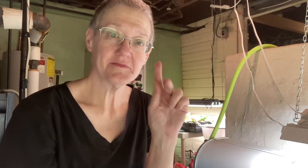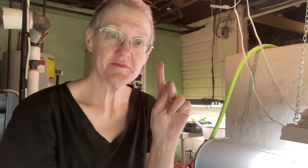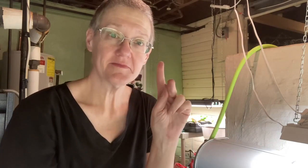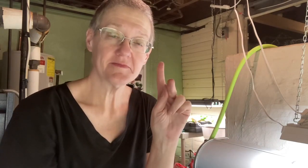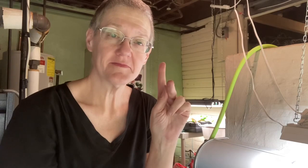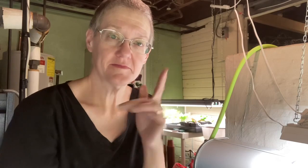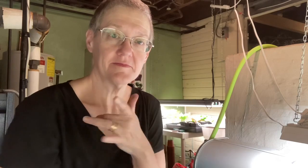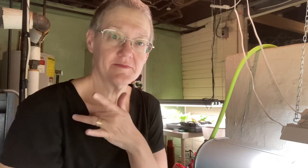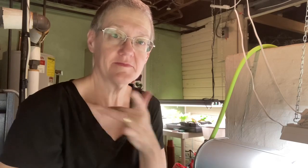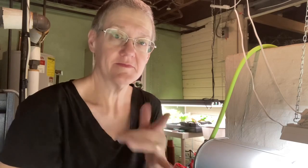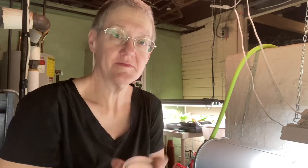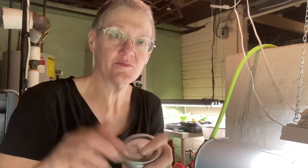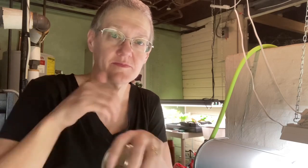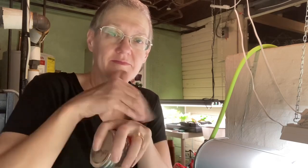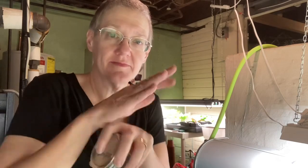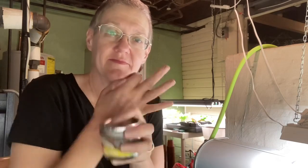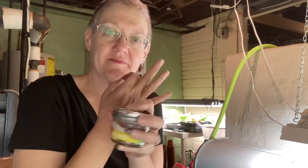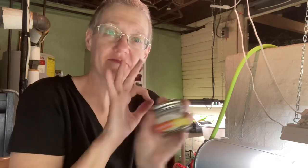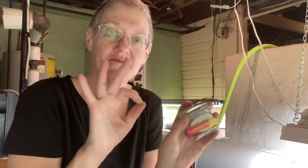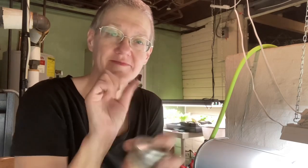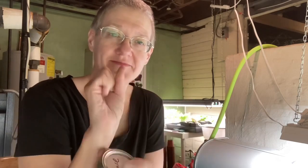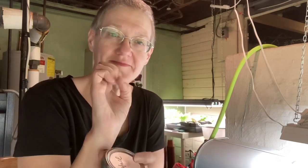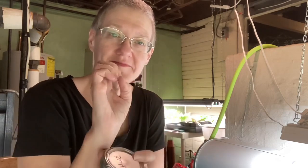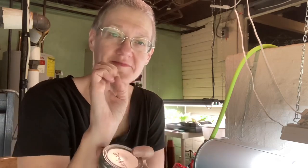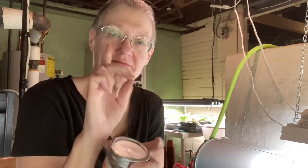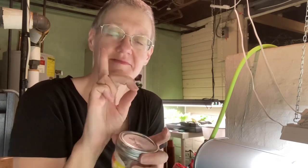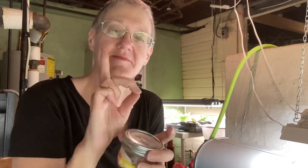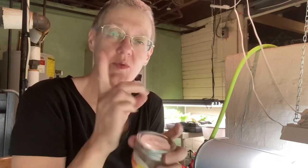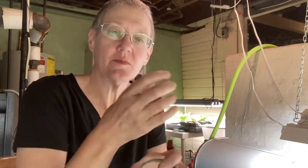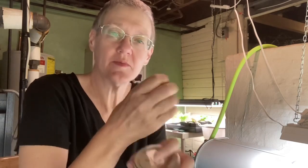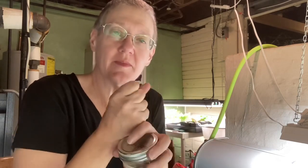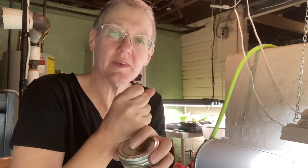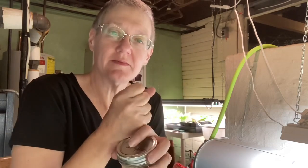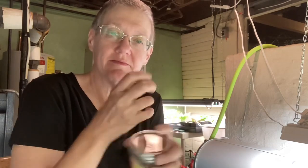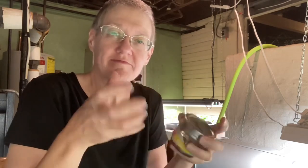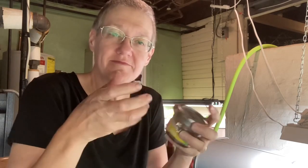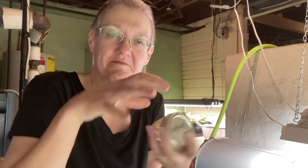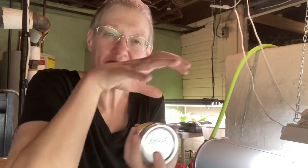free seeds with your order, and that's where this came from.